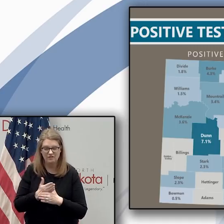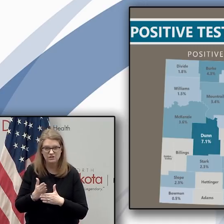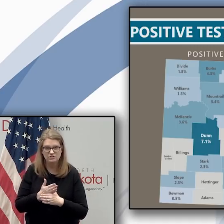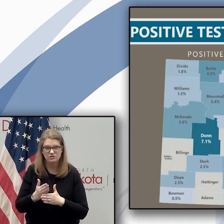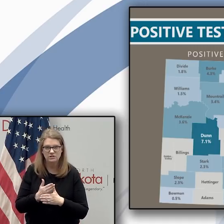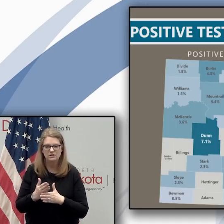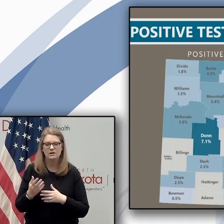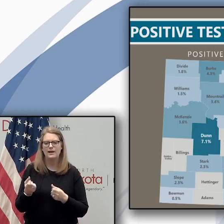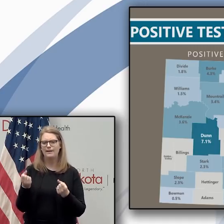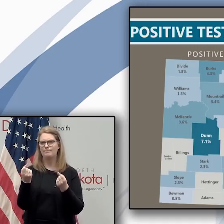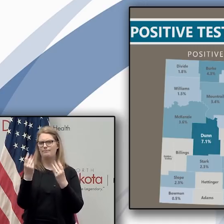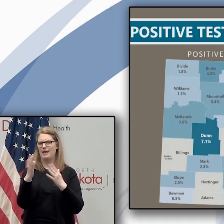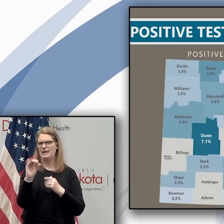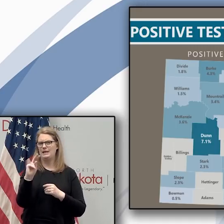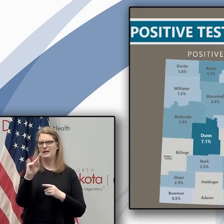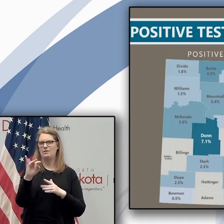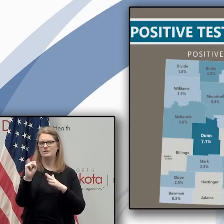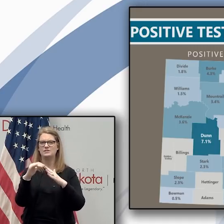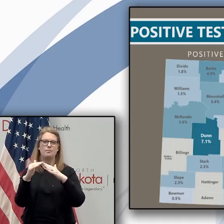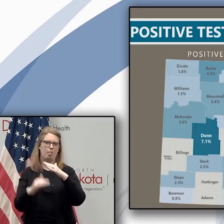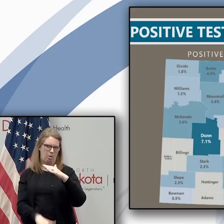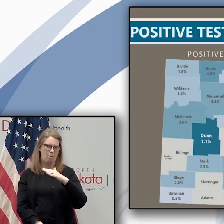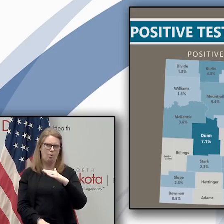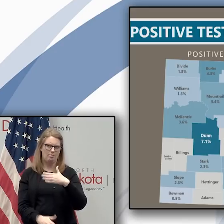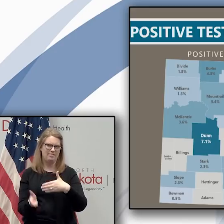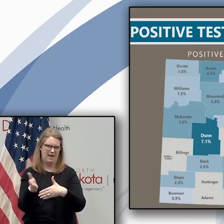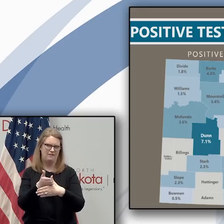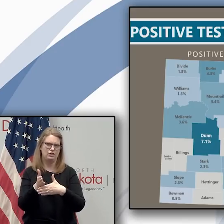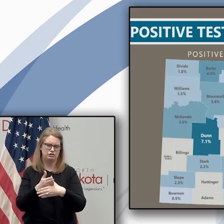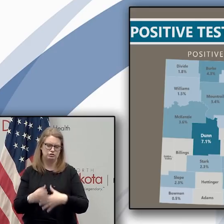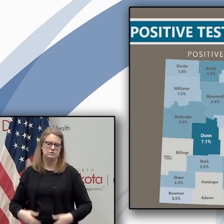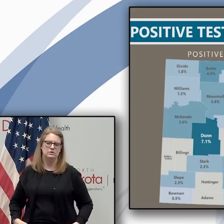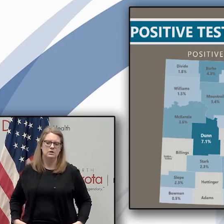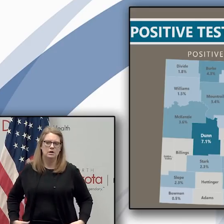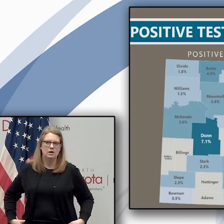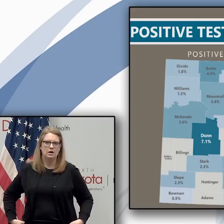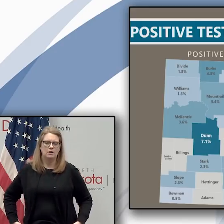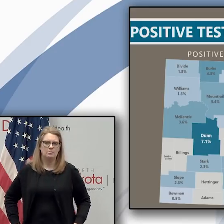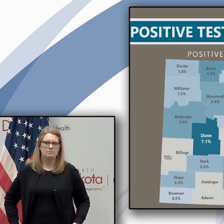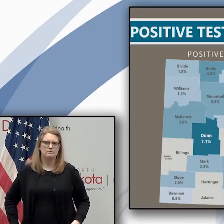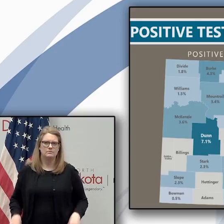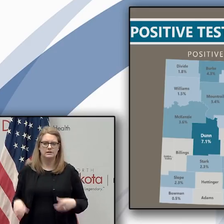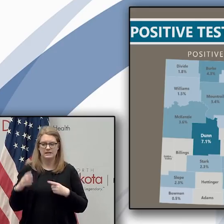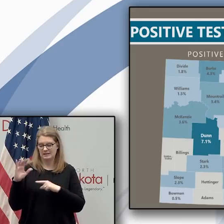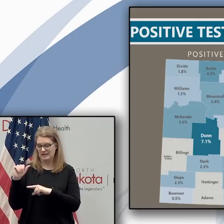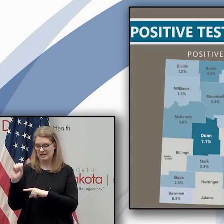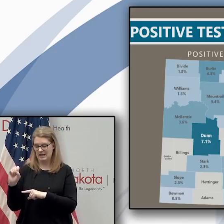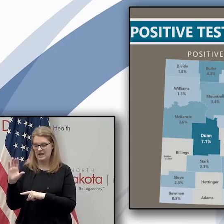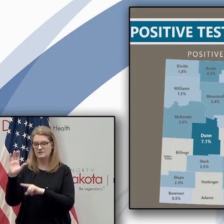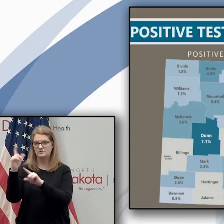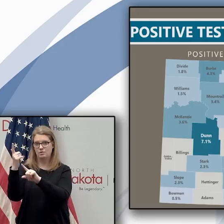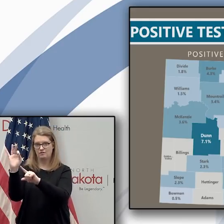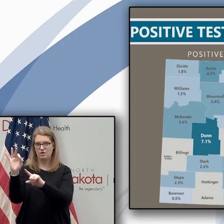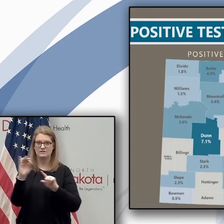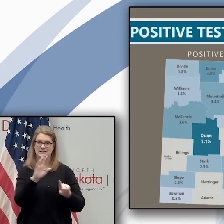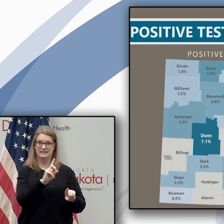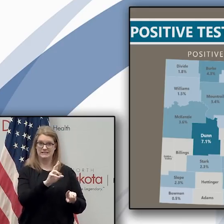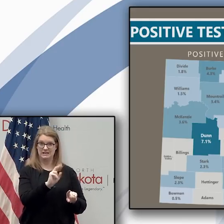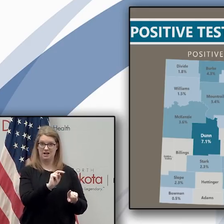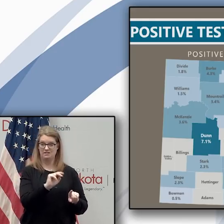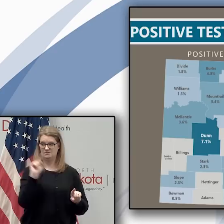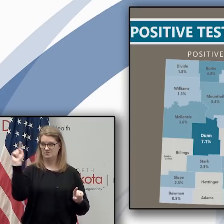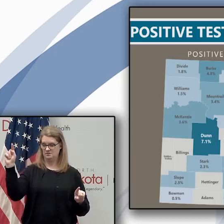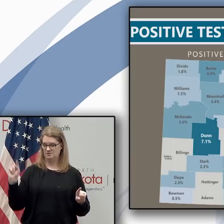many counties that are below the state average as they come together. But again, in Cass, Grand Forks, and Dunn,